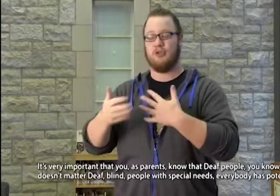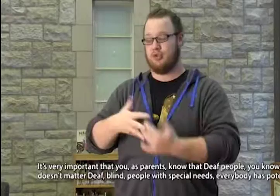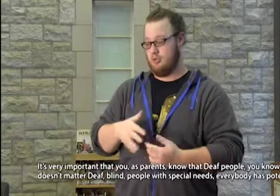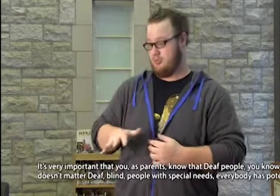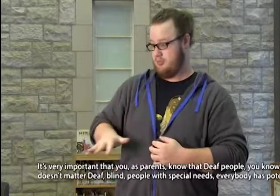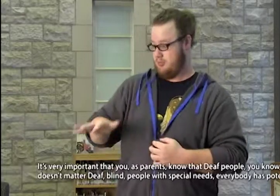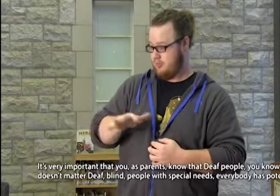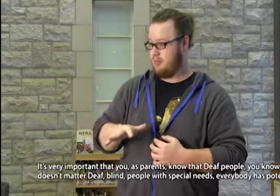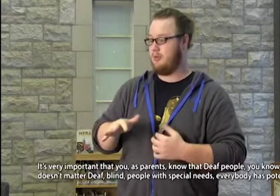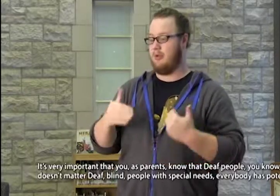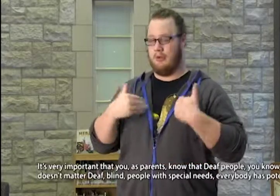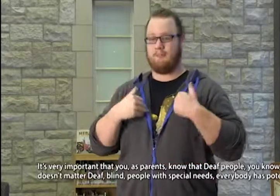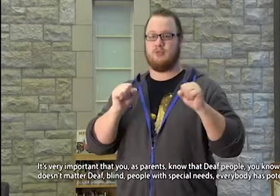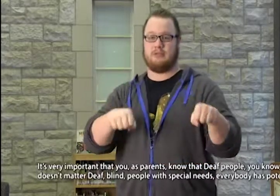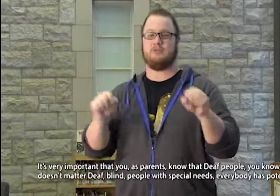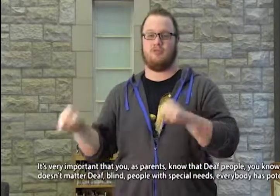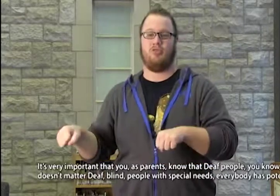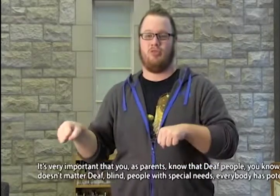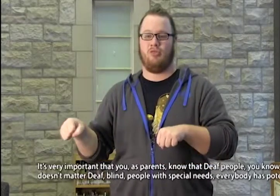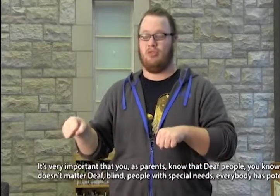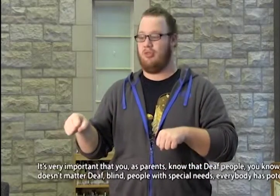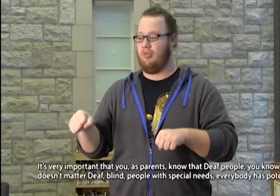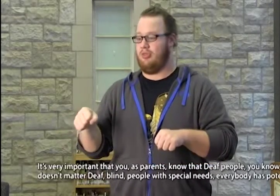needs, everybody has potential.